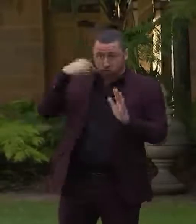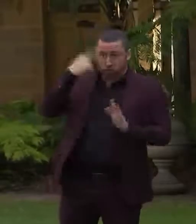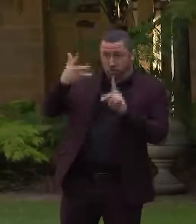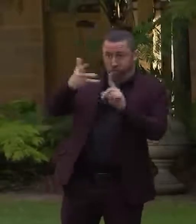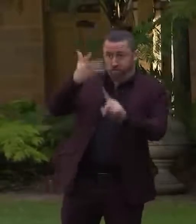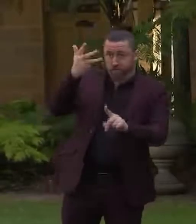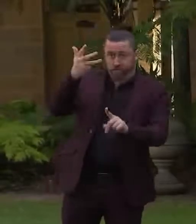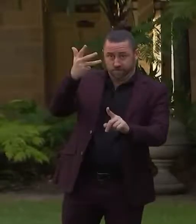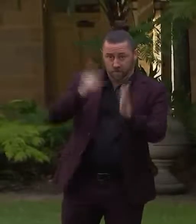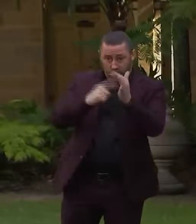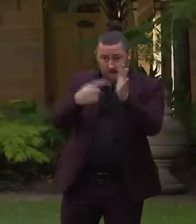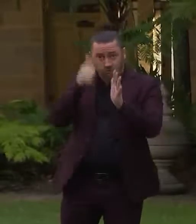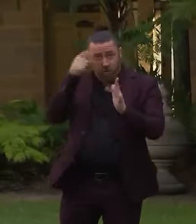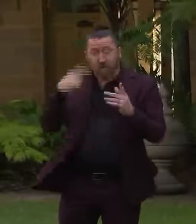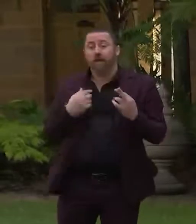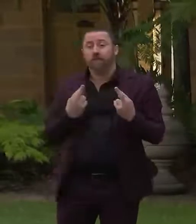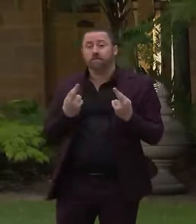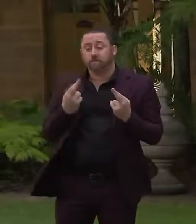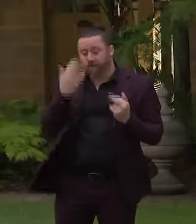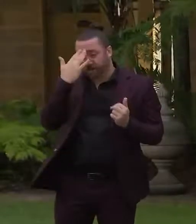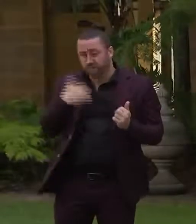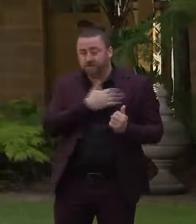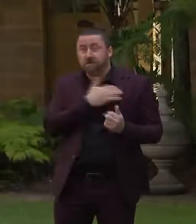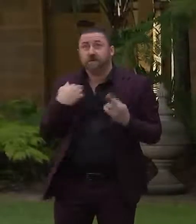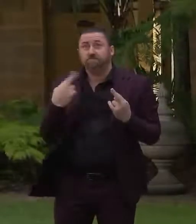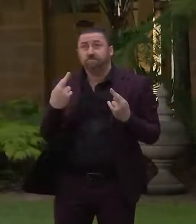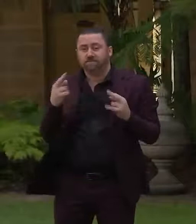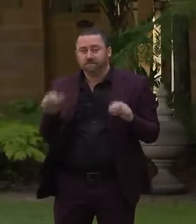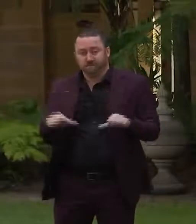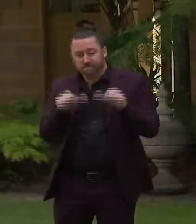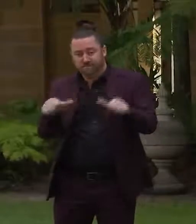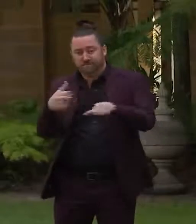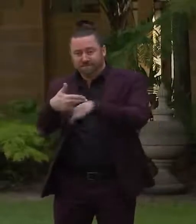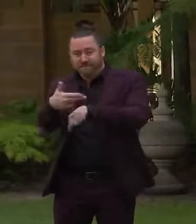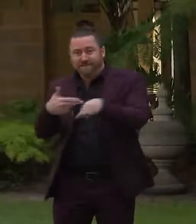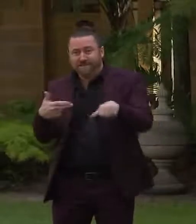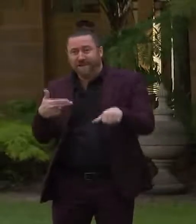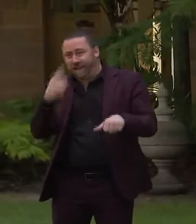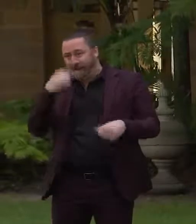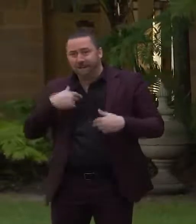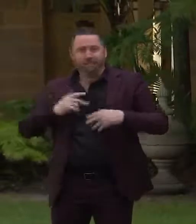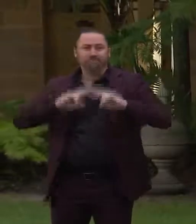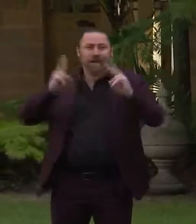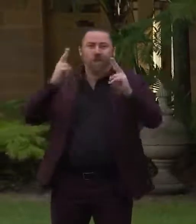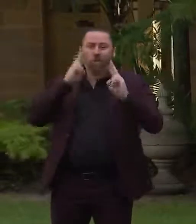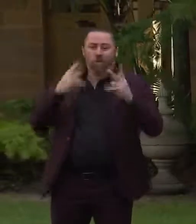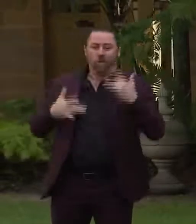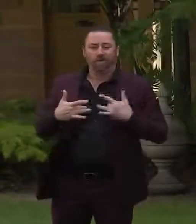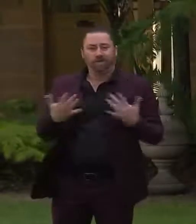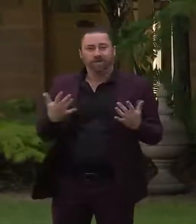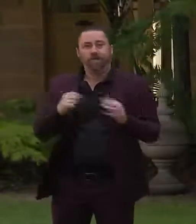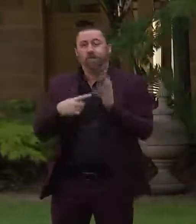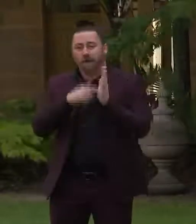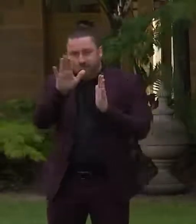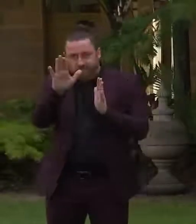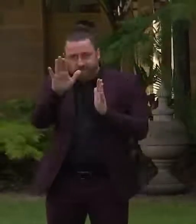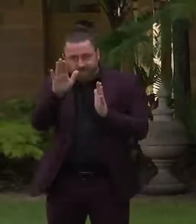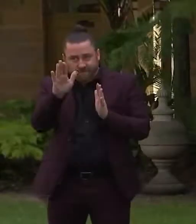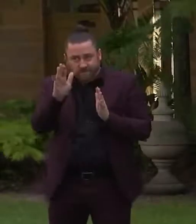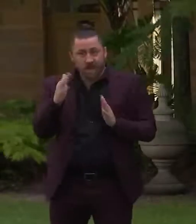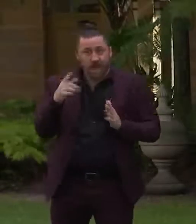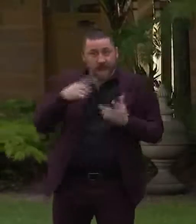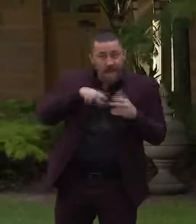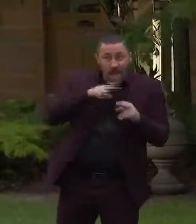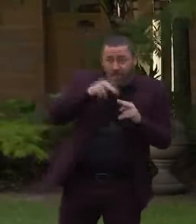a.m. And fingers crossed, all will be looking good for Easter. But like I said, it depends on the testing rates again. So if we